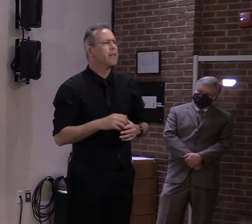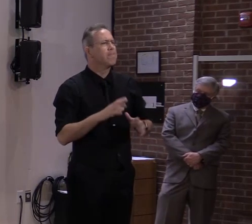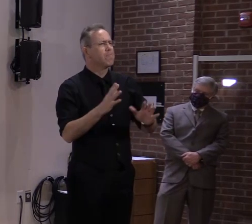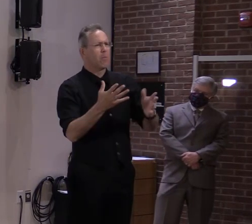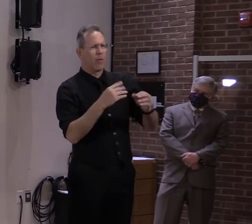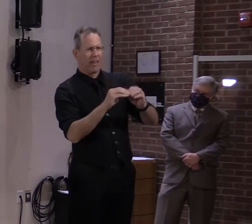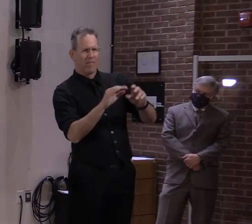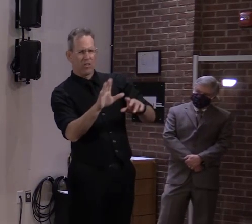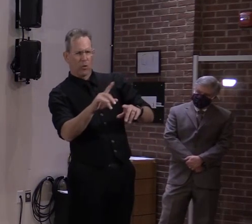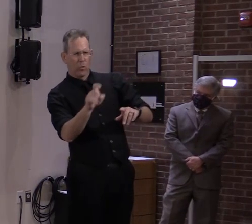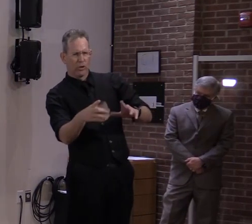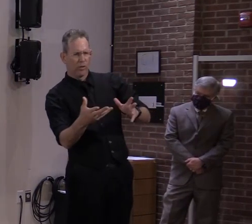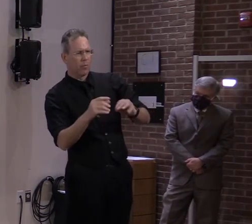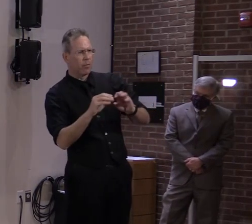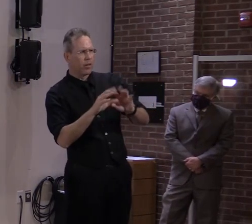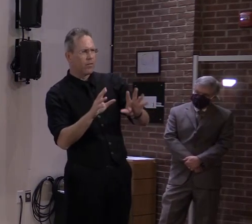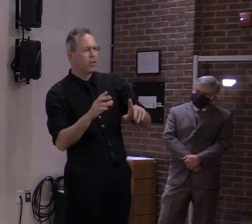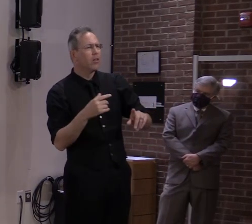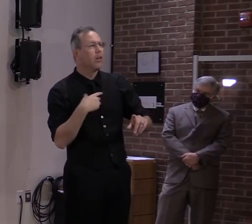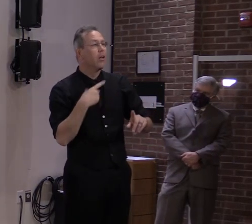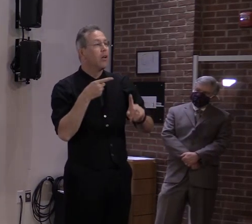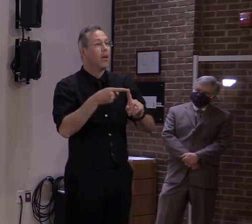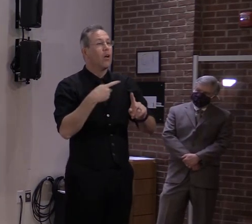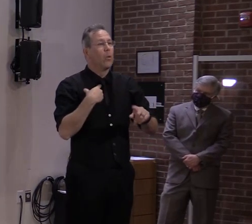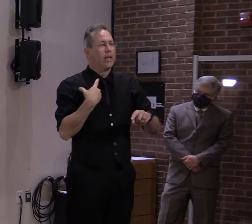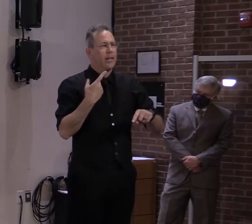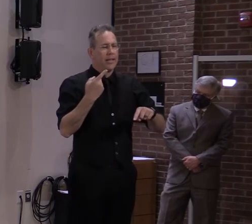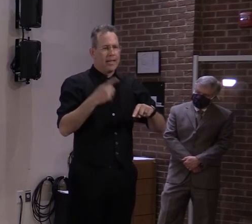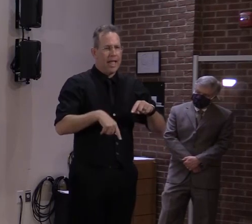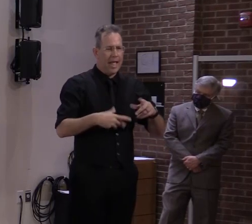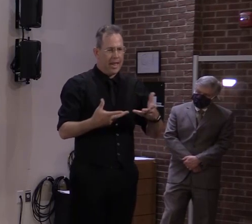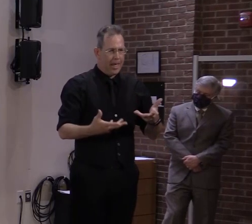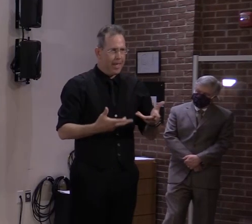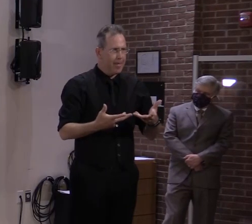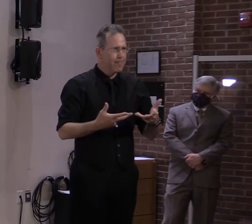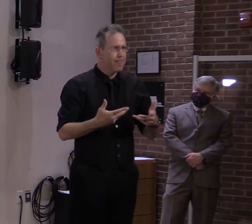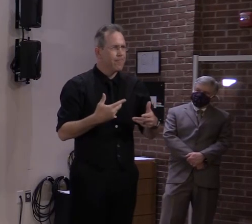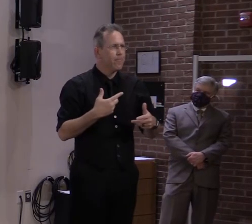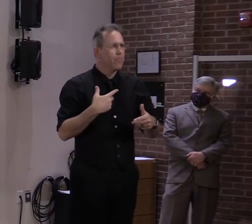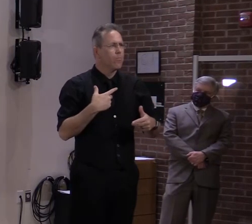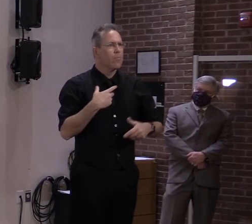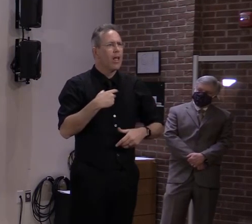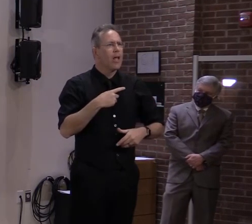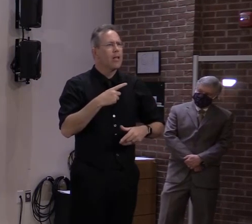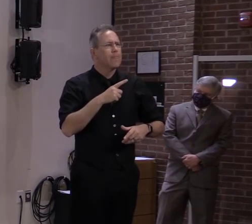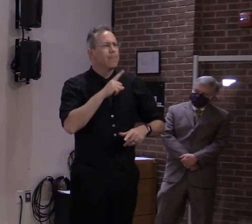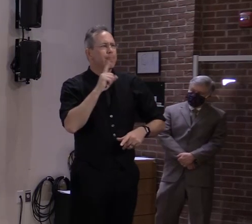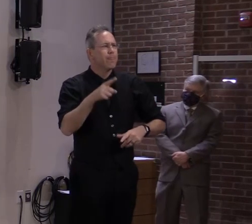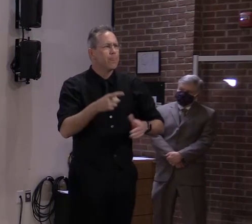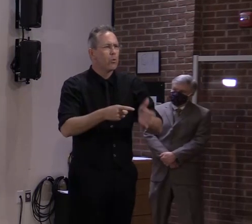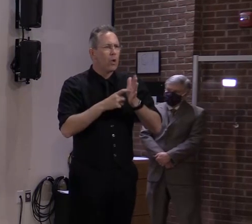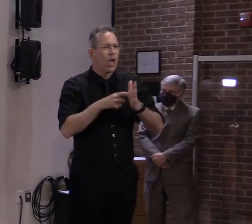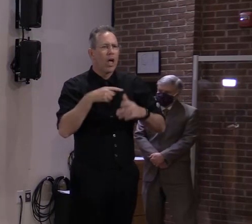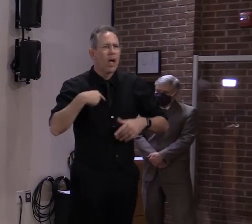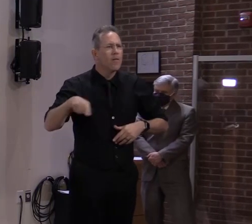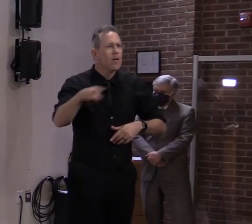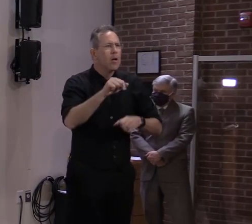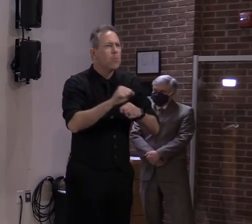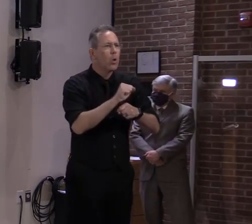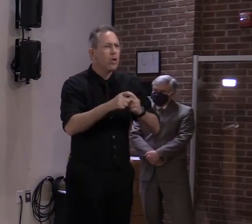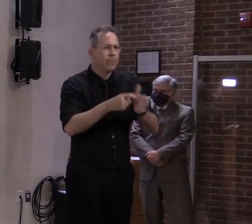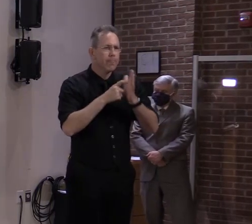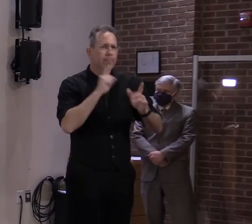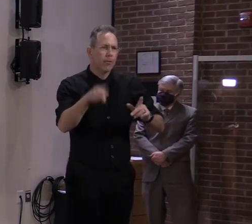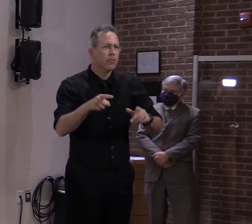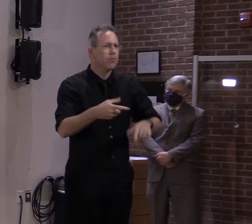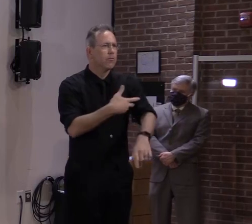the vaccine. In fact, we can't. It's under the emergency order, so you can't force anyone to have it. I think I was